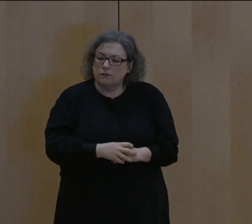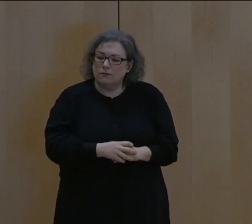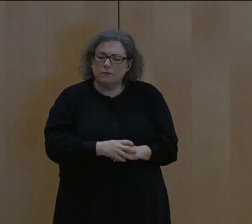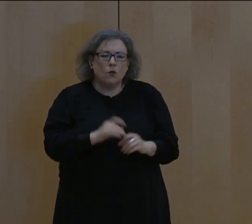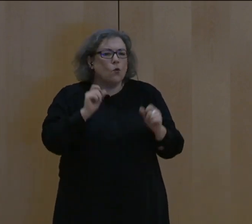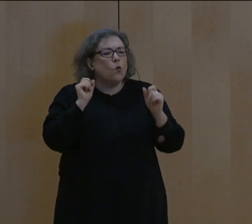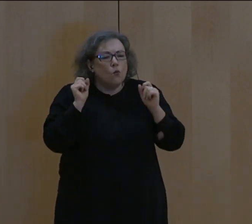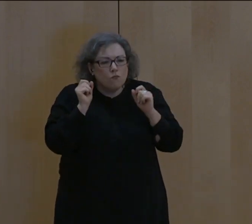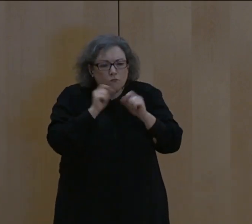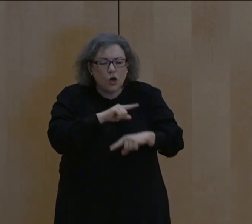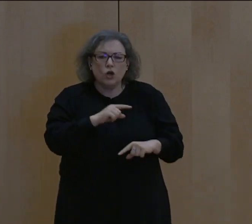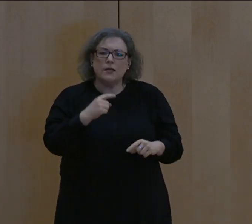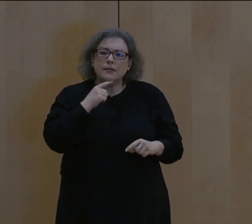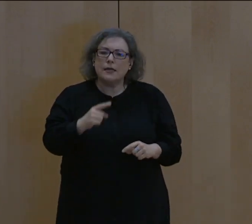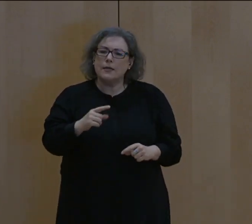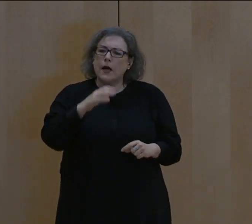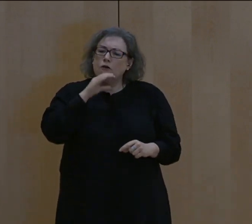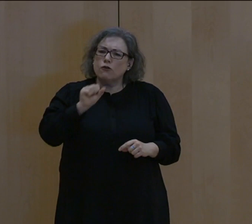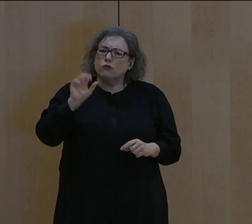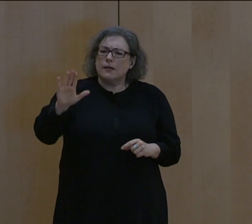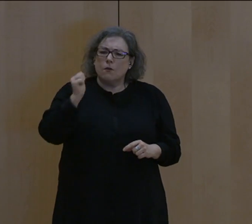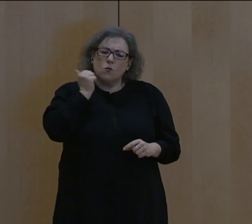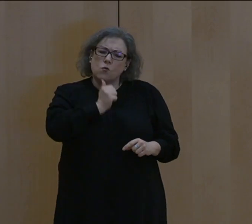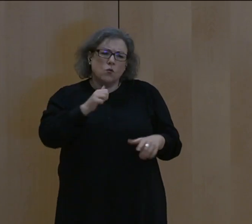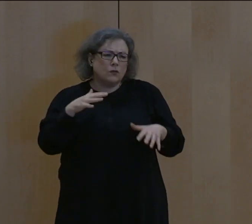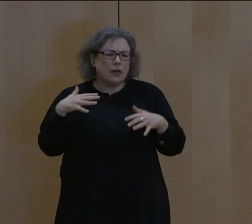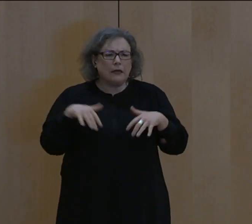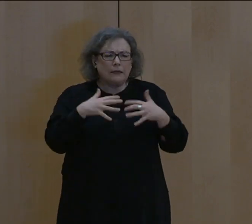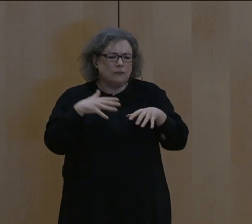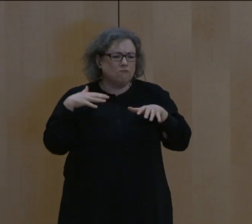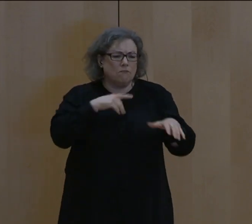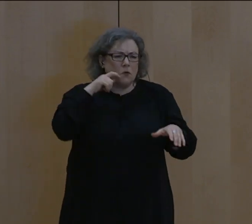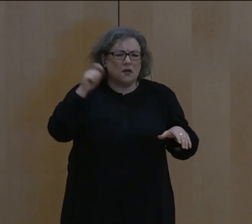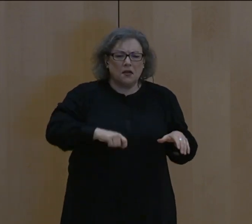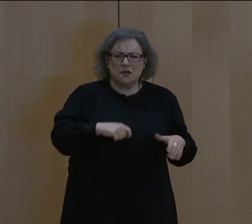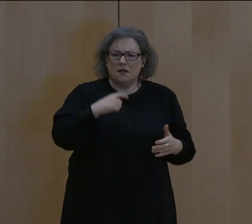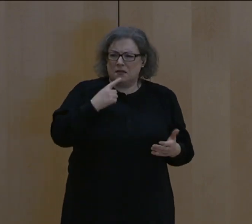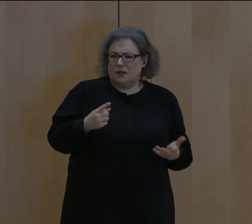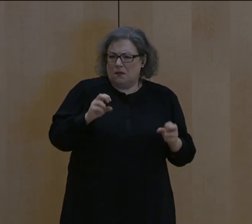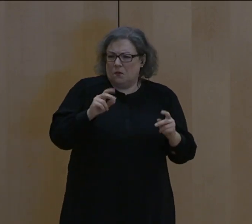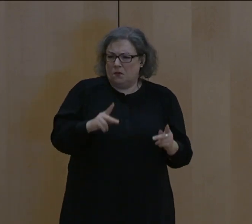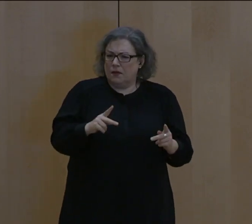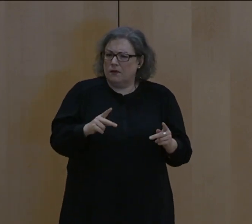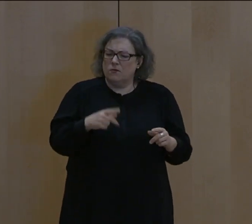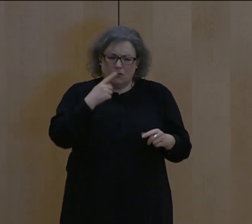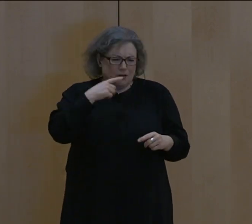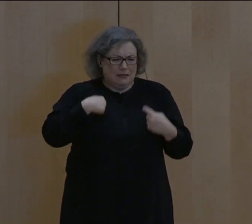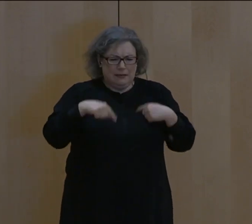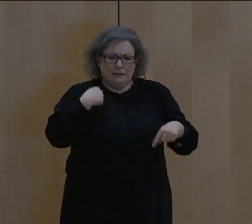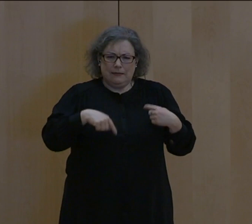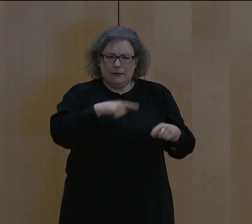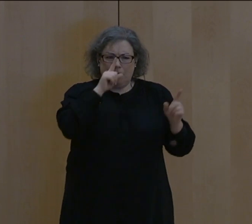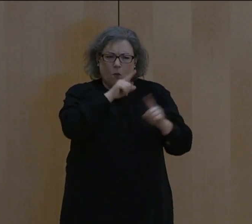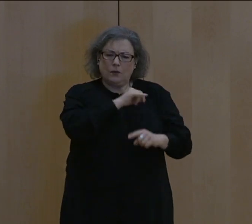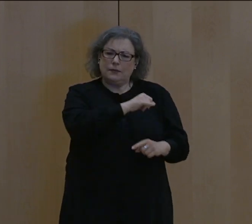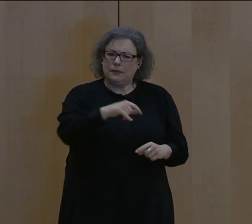war against Ukraine and the suffering it is inflicting on the Ukrainian people. In this appalling situation,